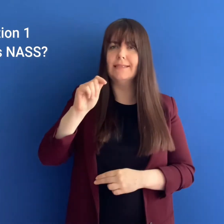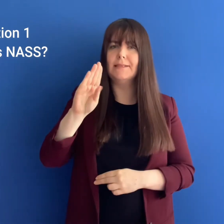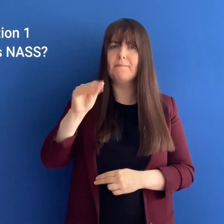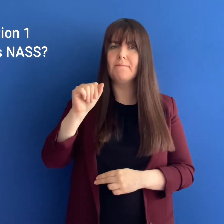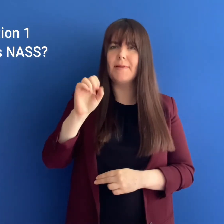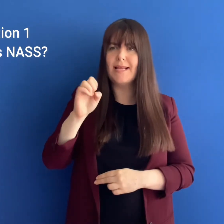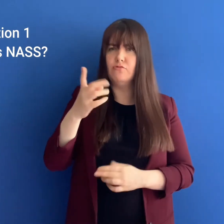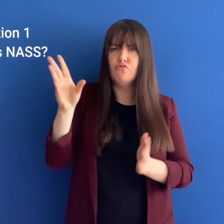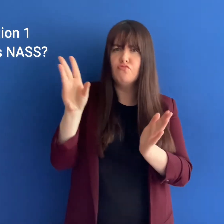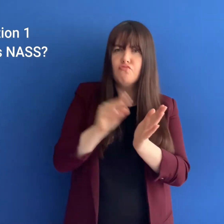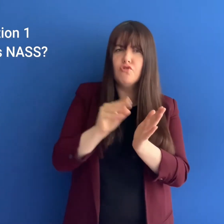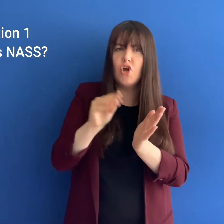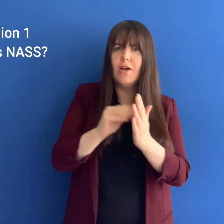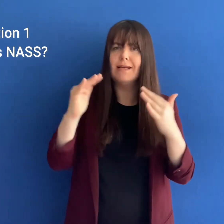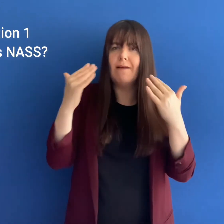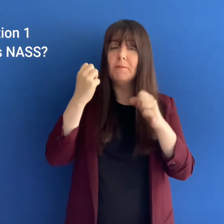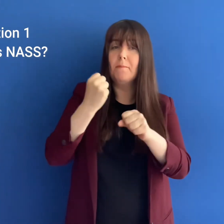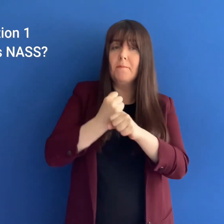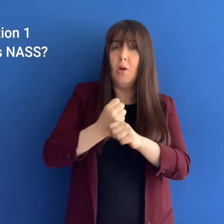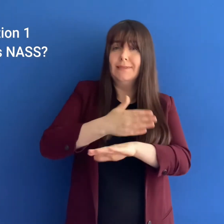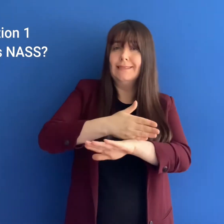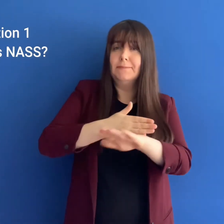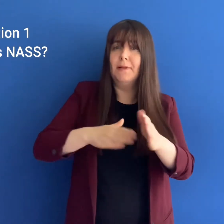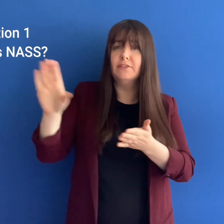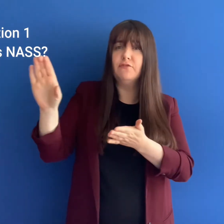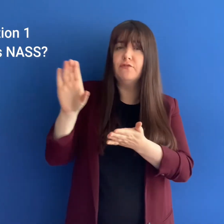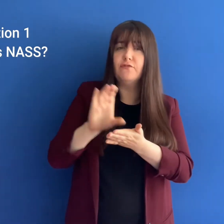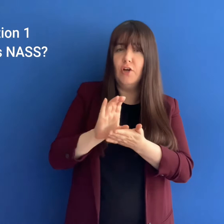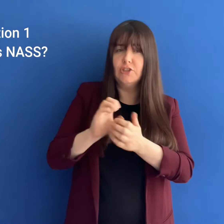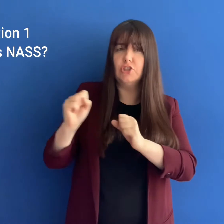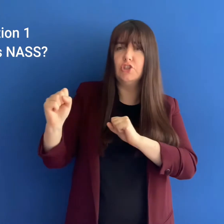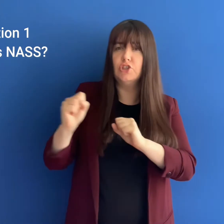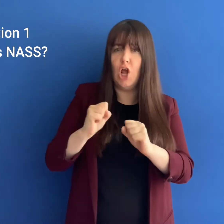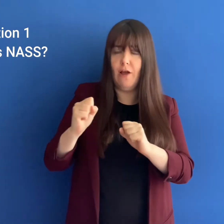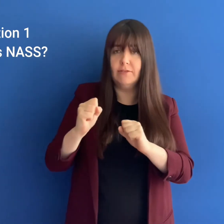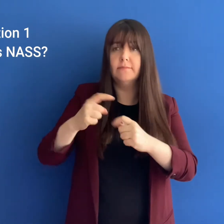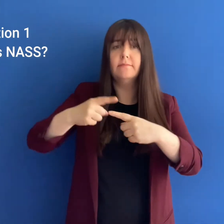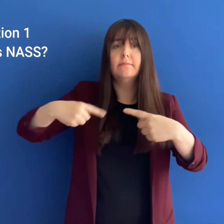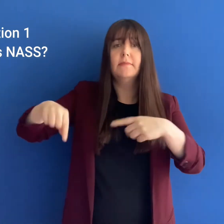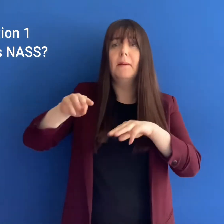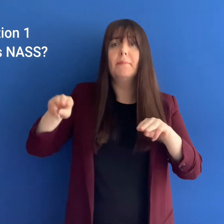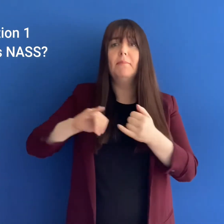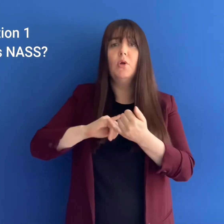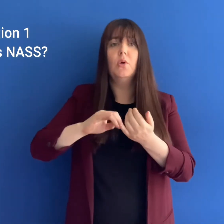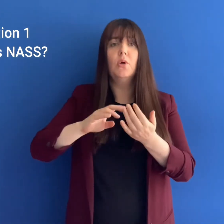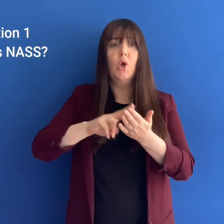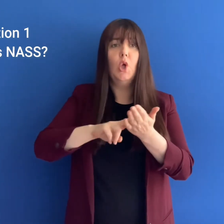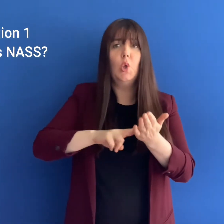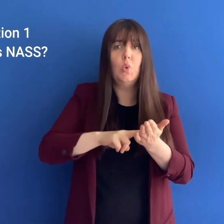is a national database which records information about the disability-funded services that